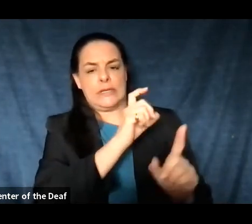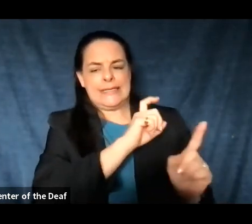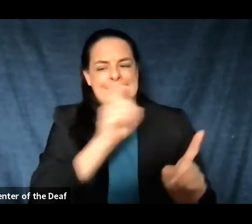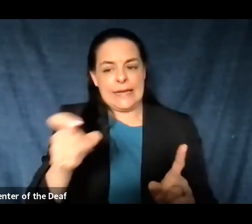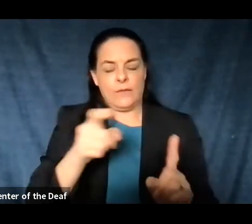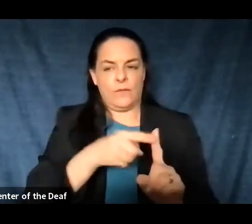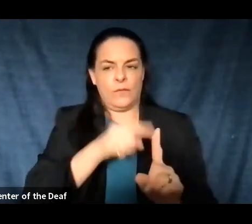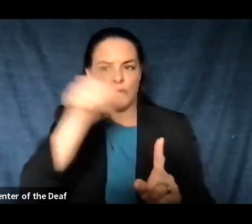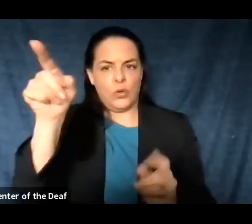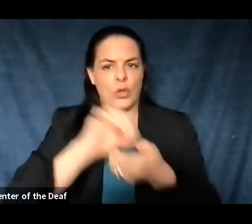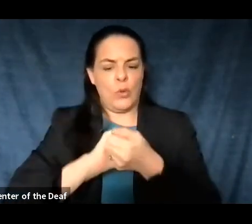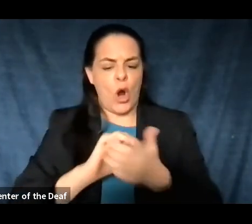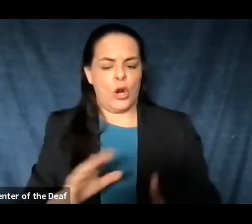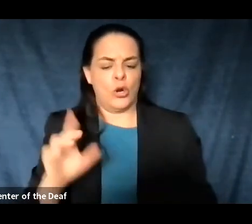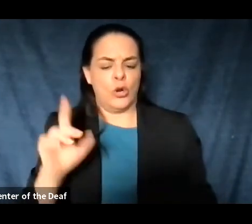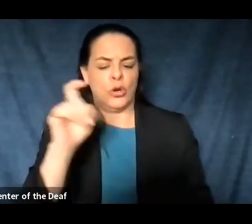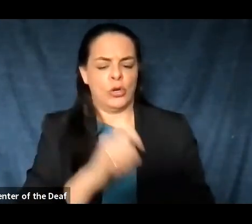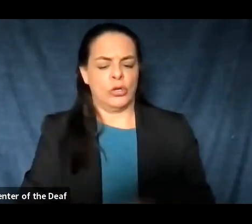partners?